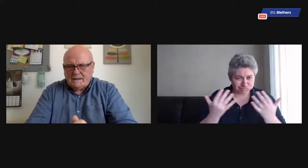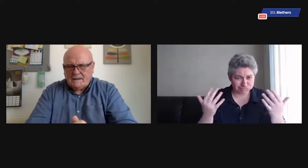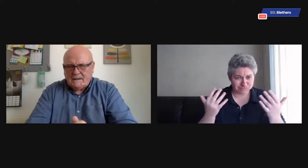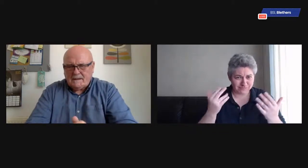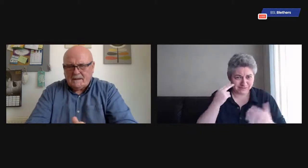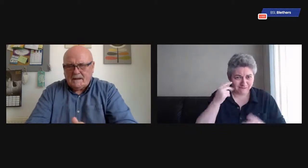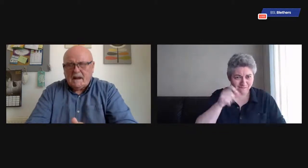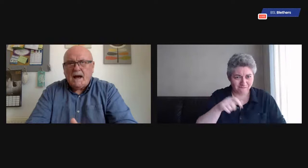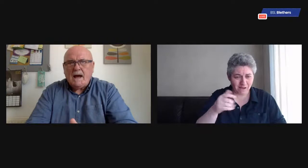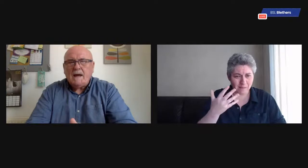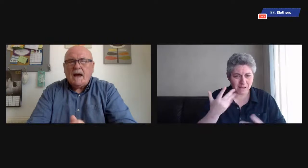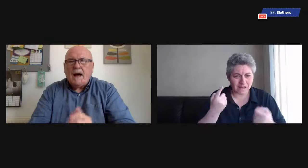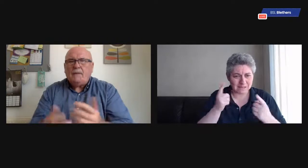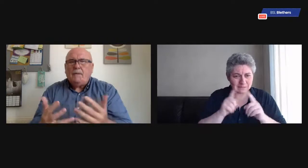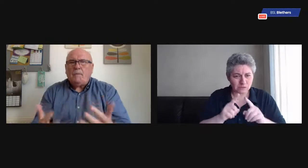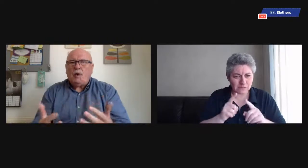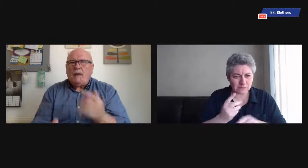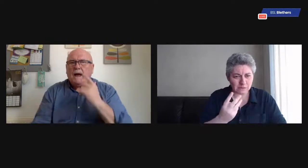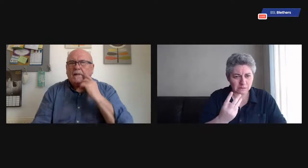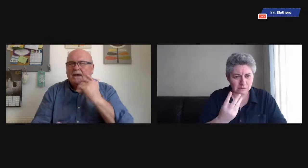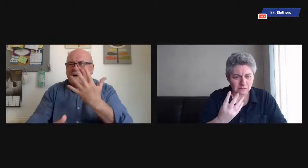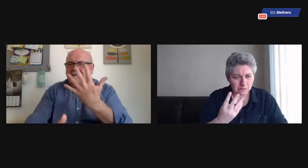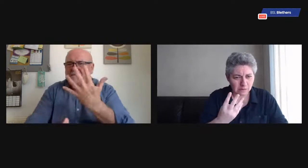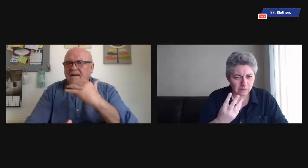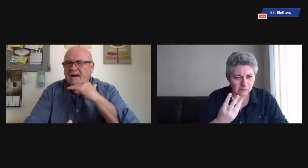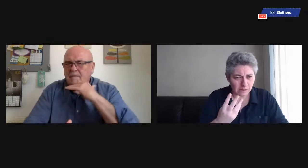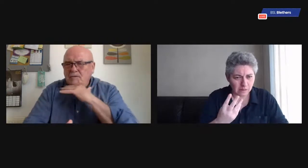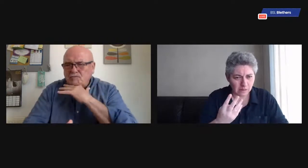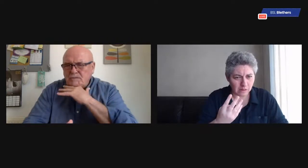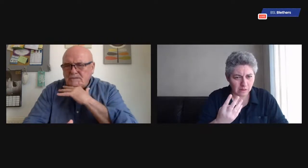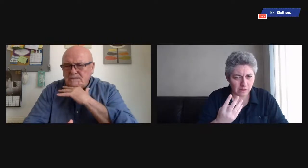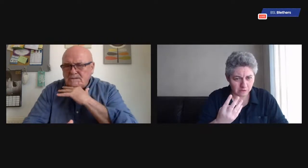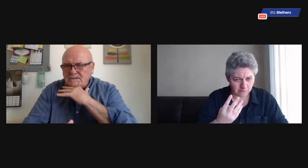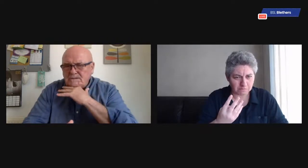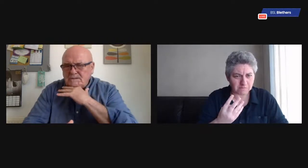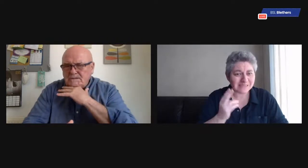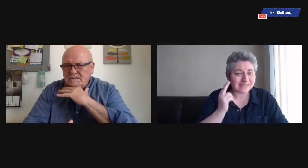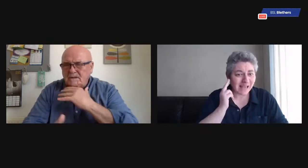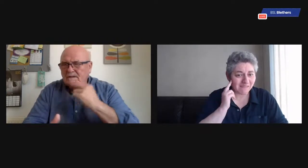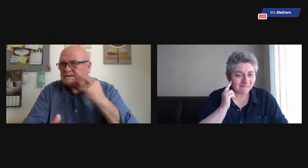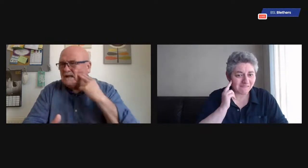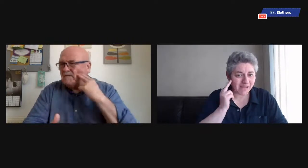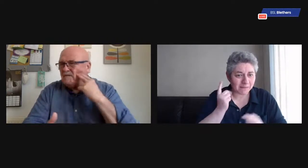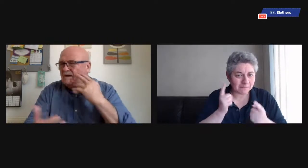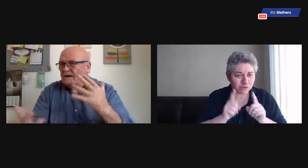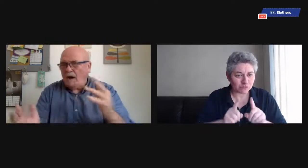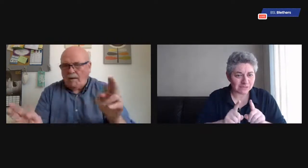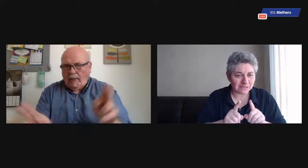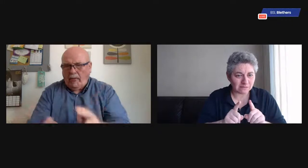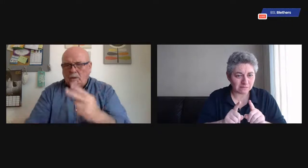how many intermediaries do you have? At the moment, there's 500,